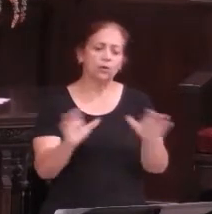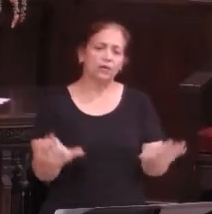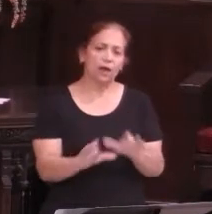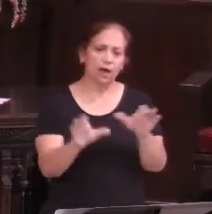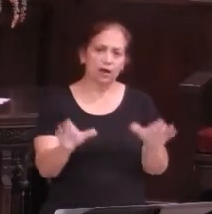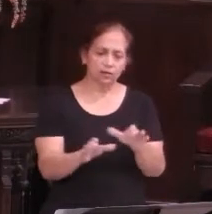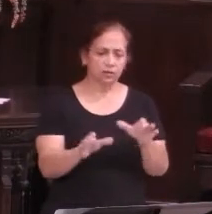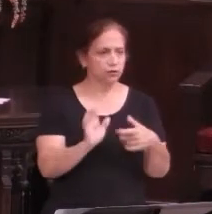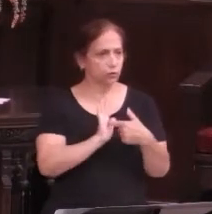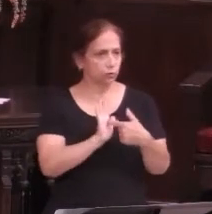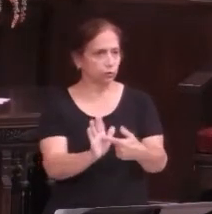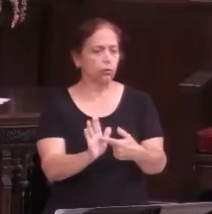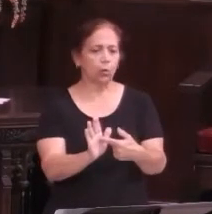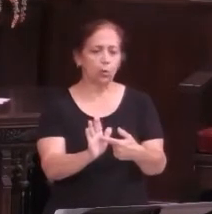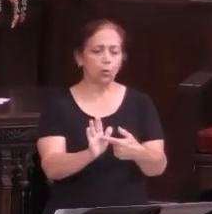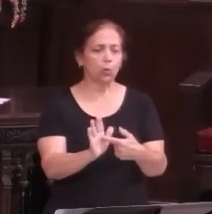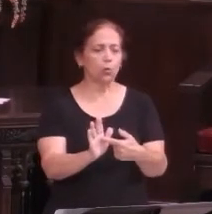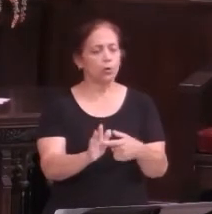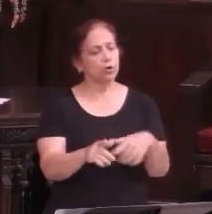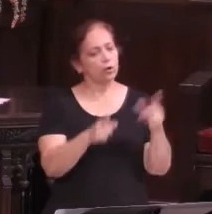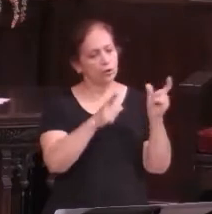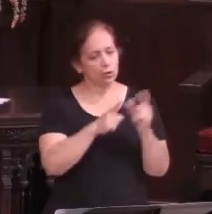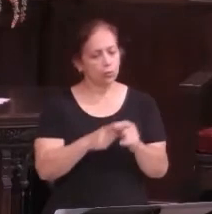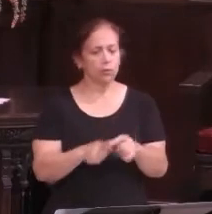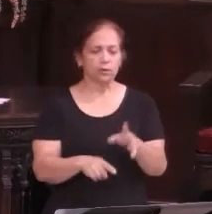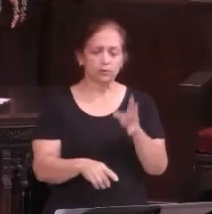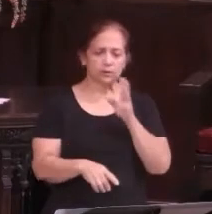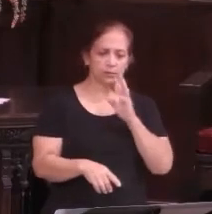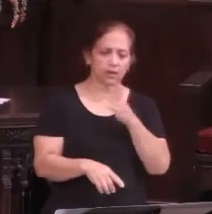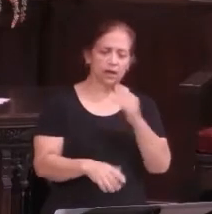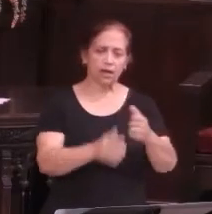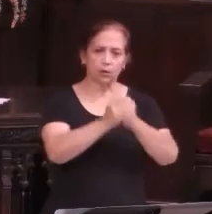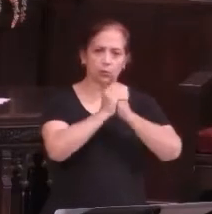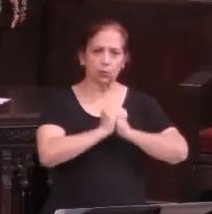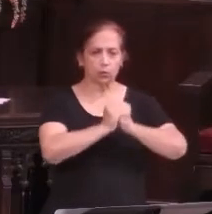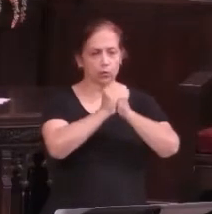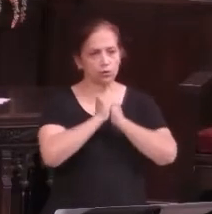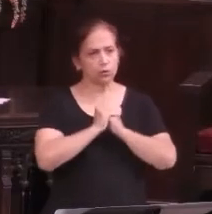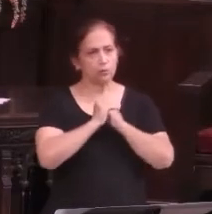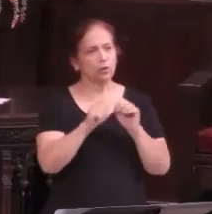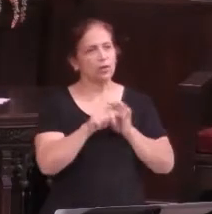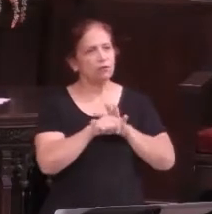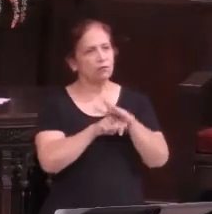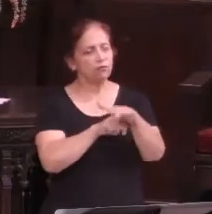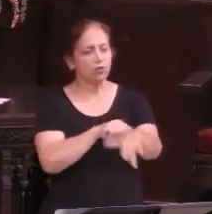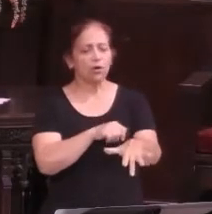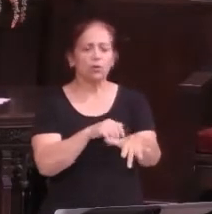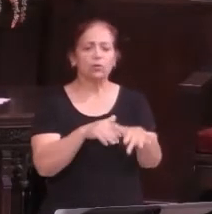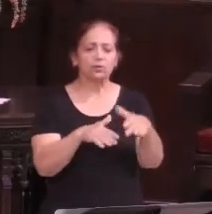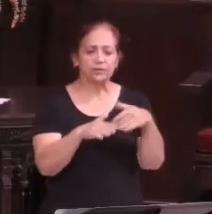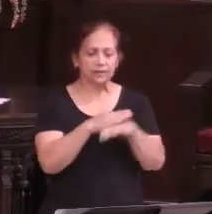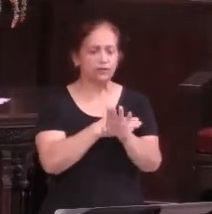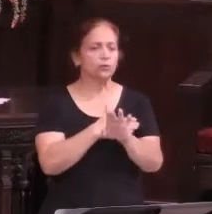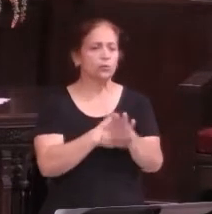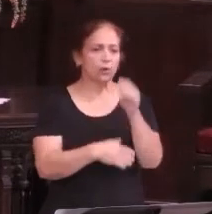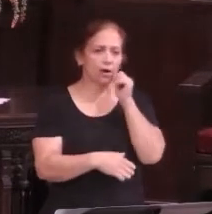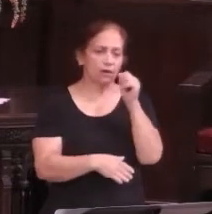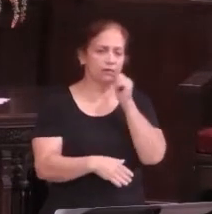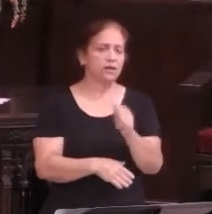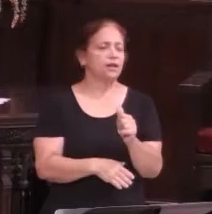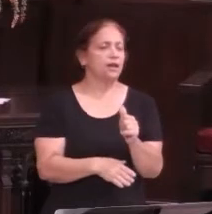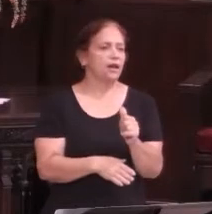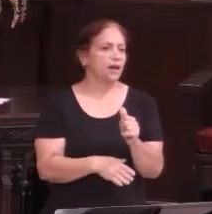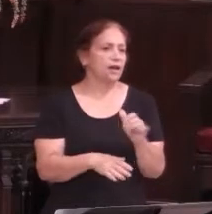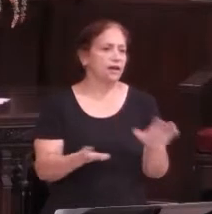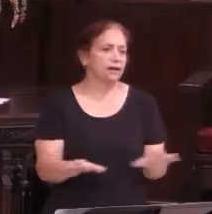that bear witness to the words we speak and worship that overflows into our daily tasks and